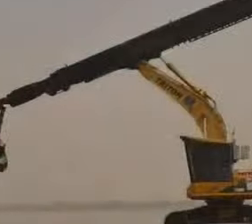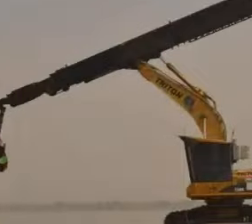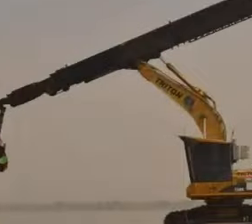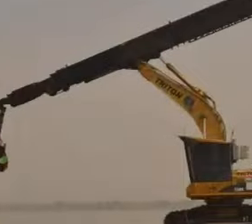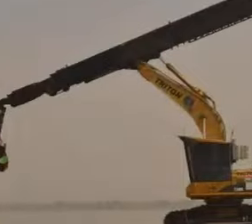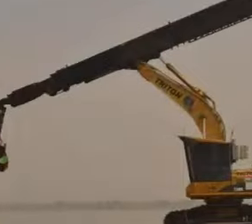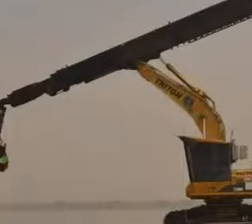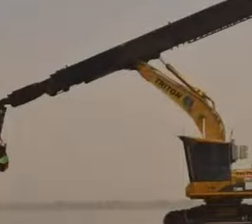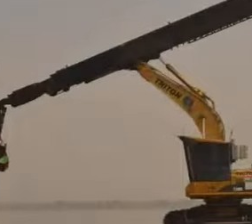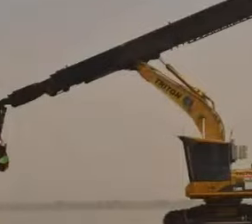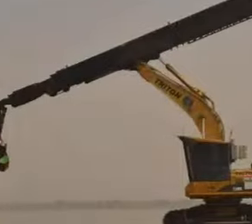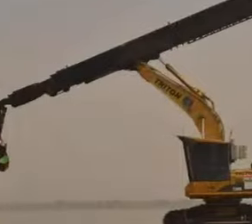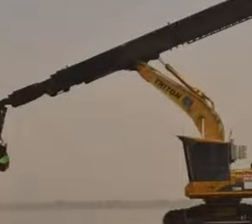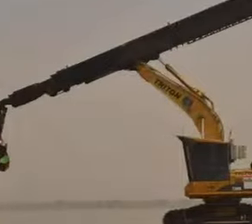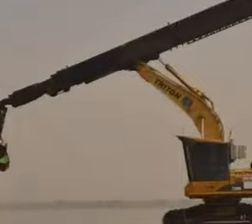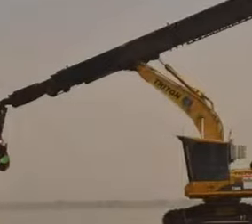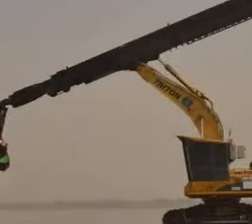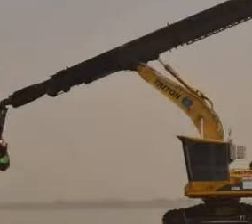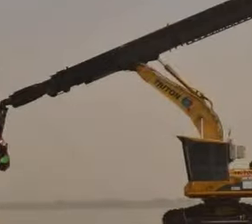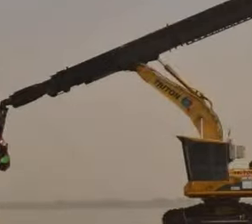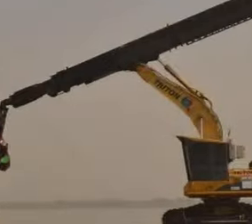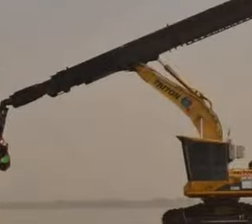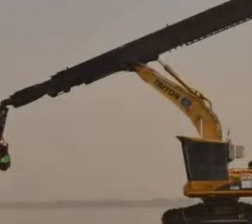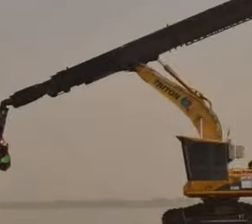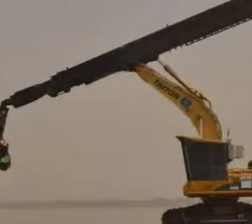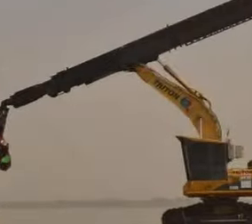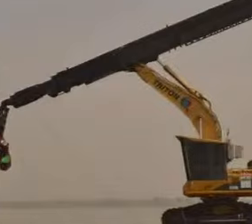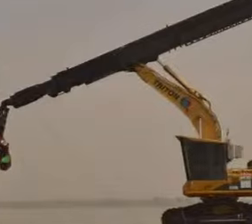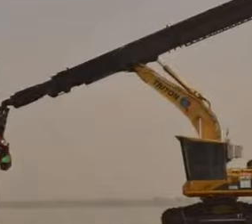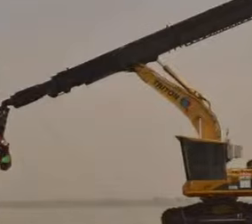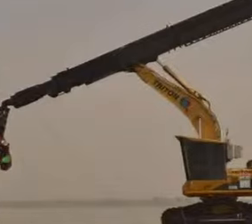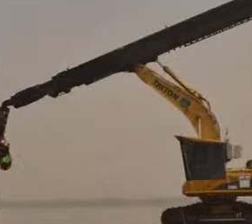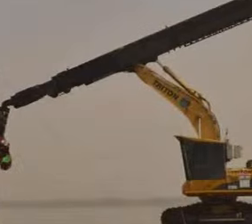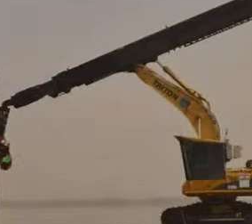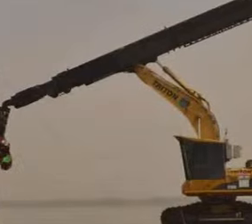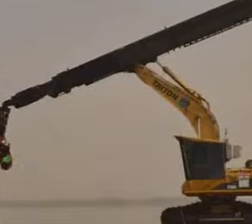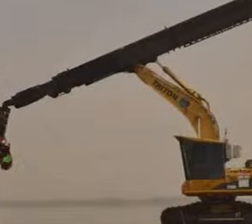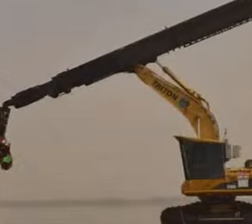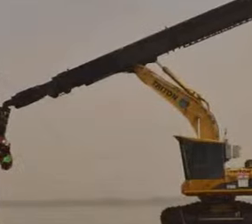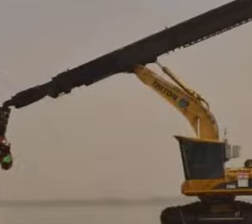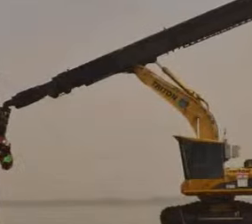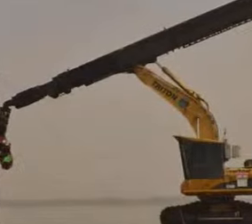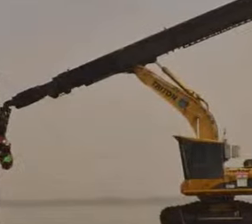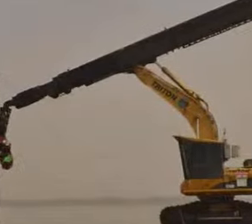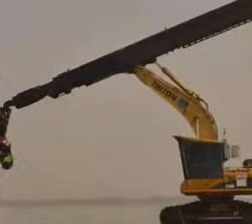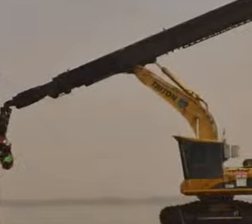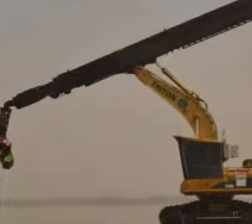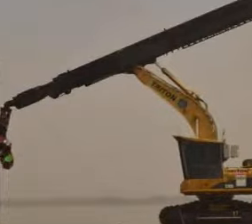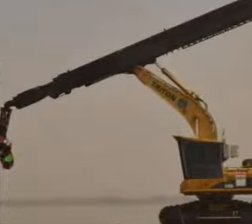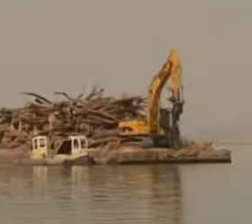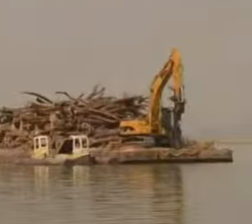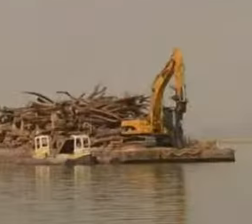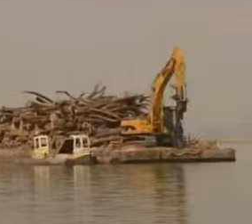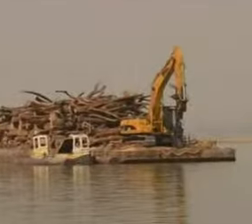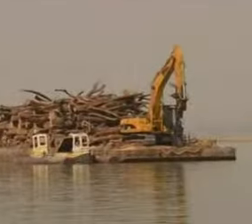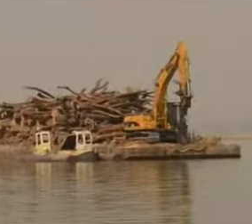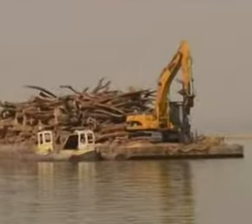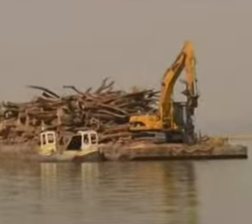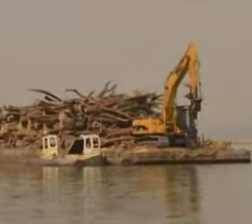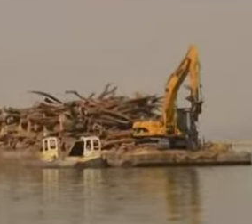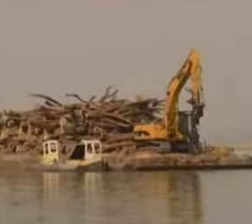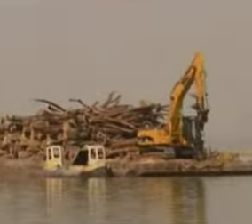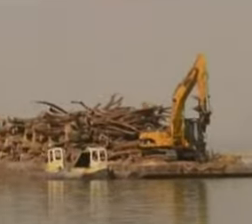the Oti River, which over the years have been the cause of boat accidents and unfortunate deaths of Ghanaians. More